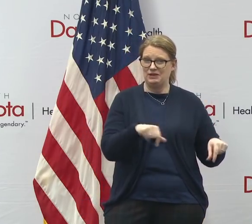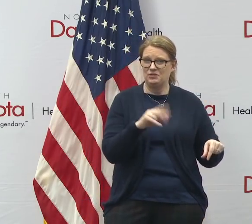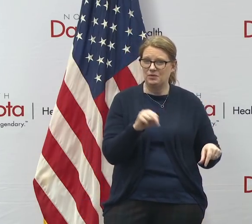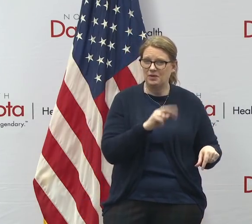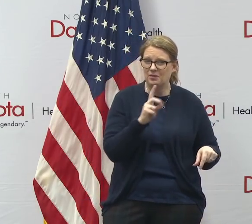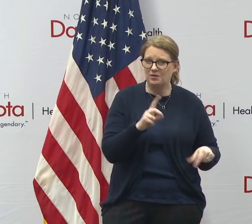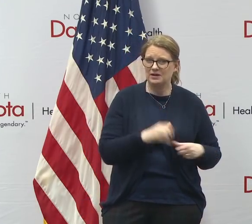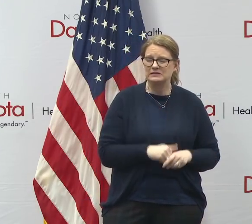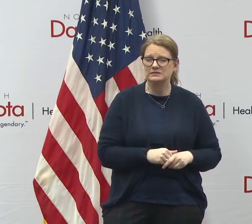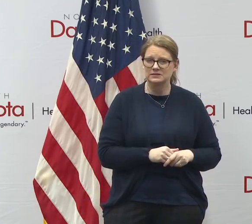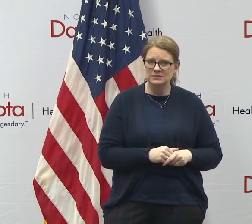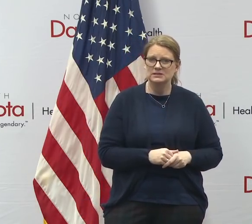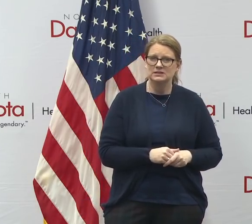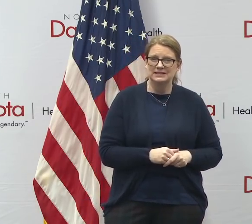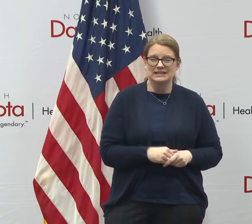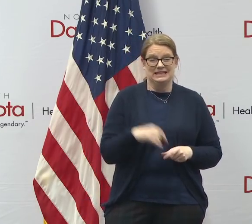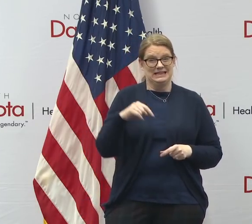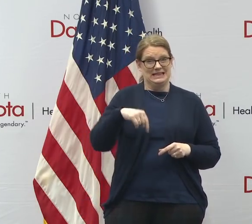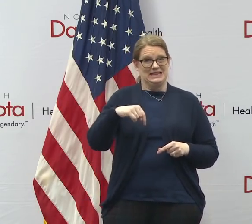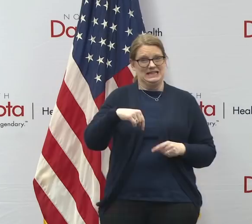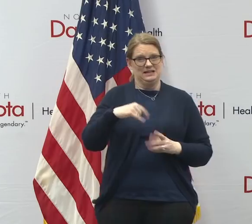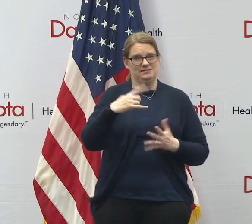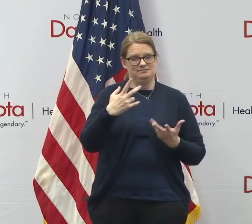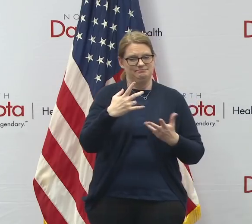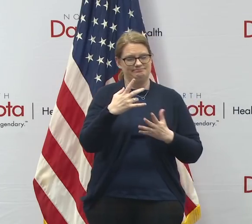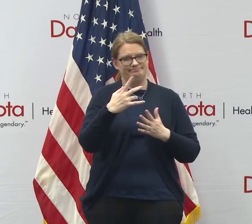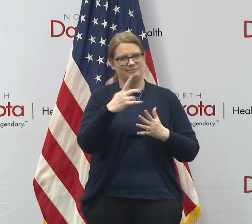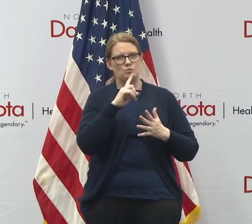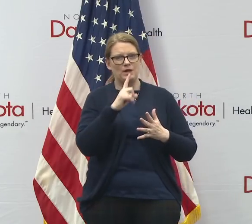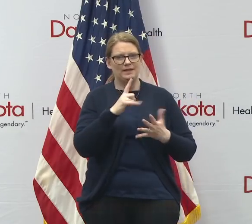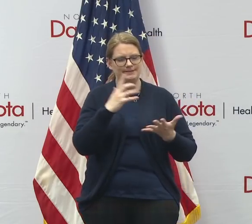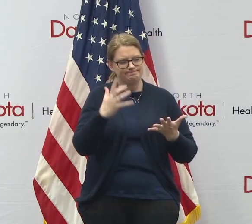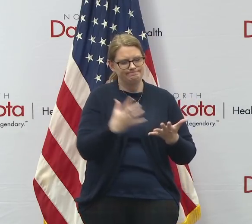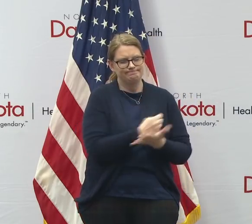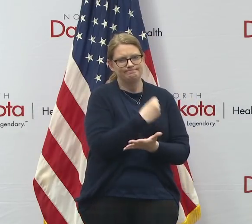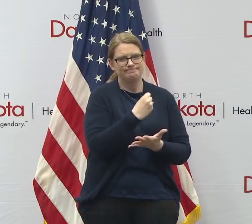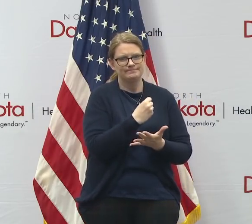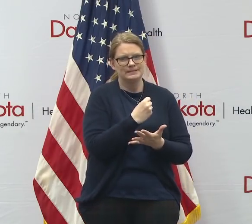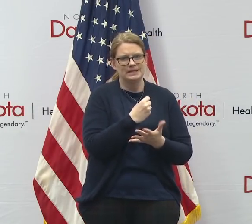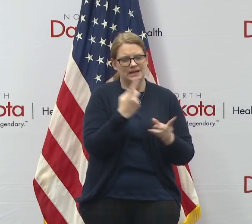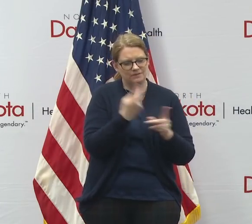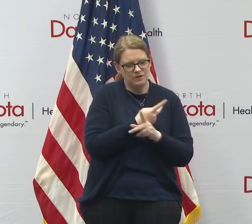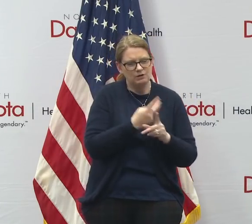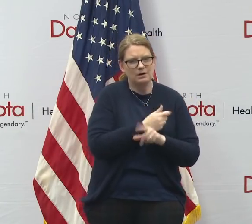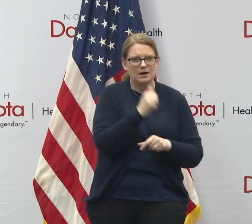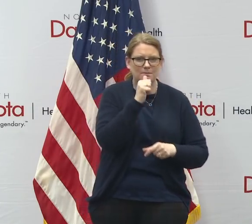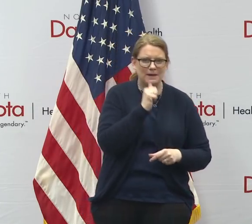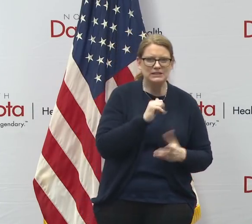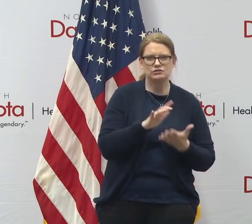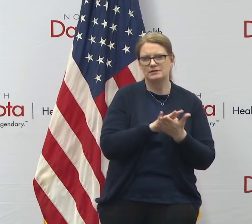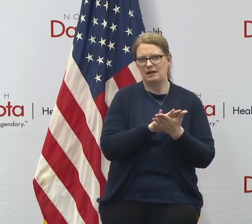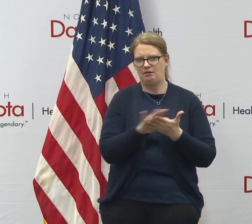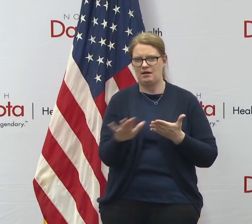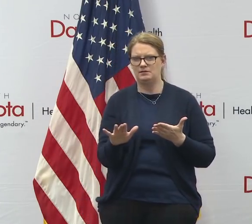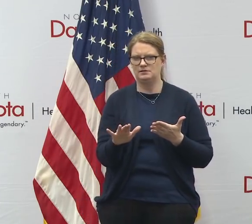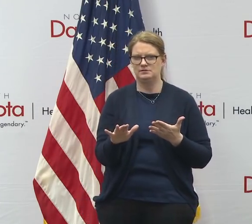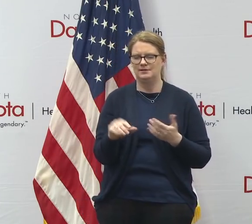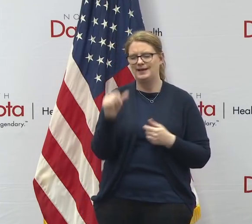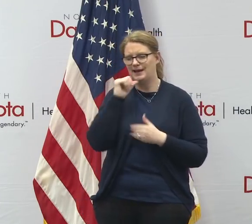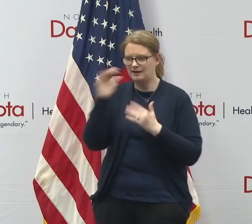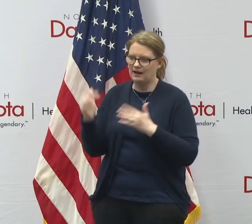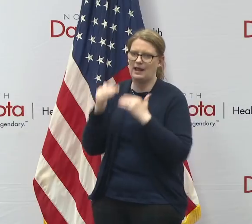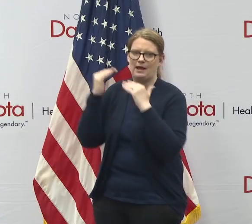time for us to dig in and find our patience and our kindness as opposed to amplify